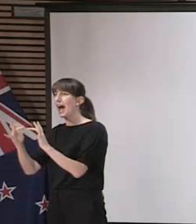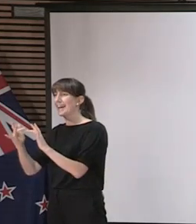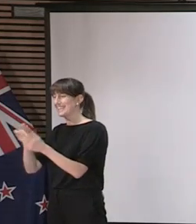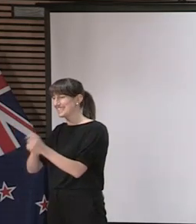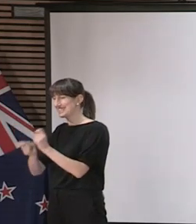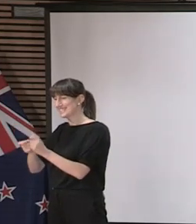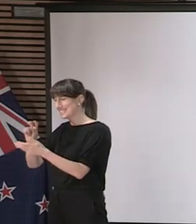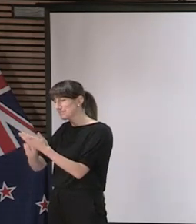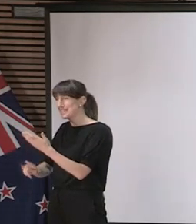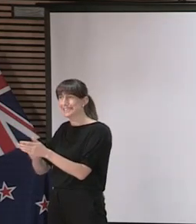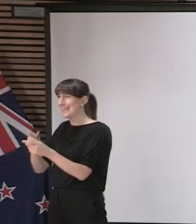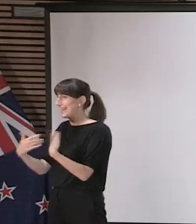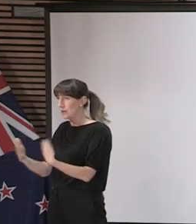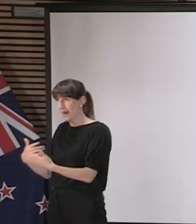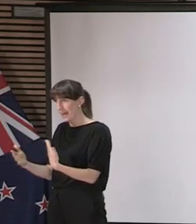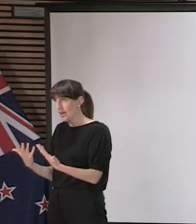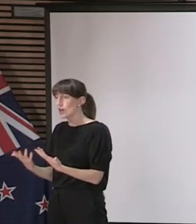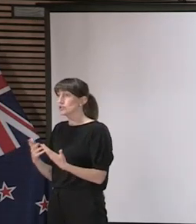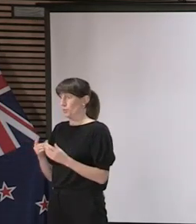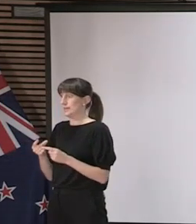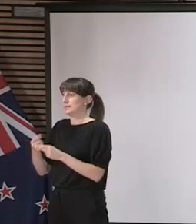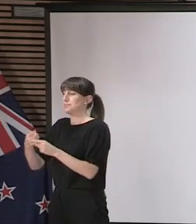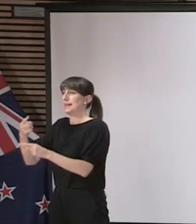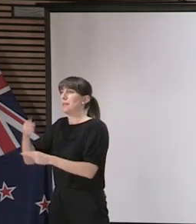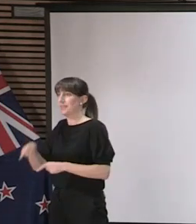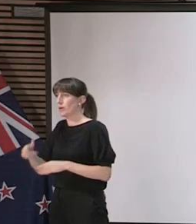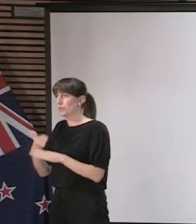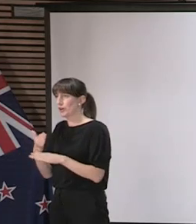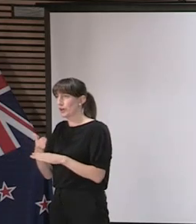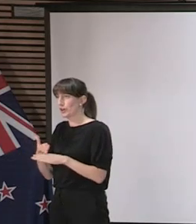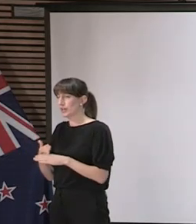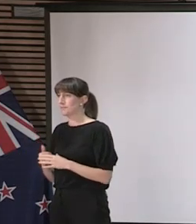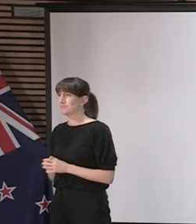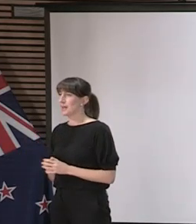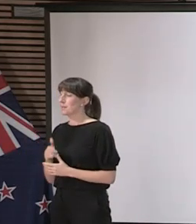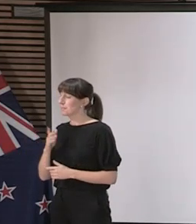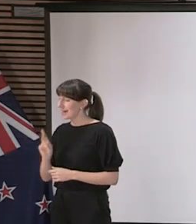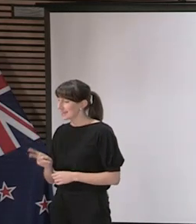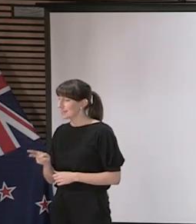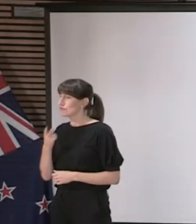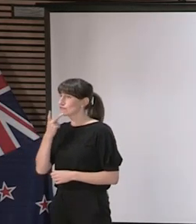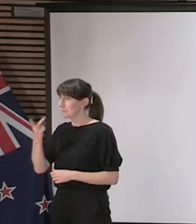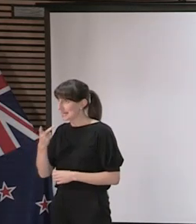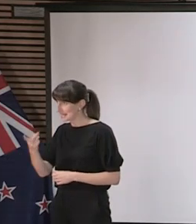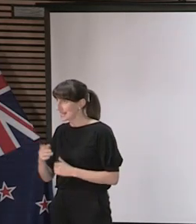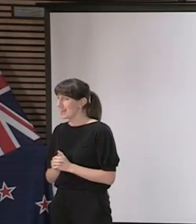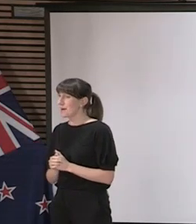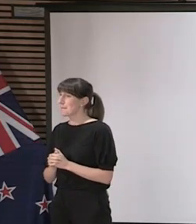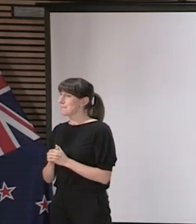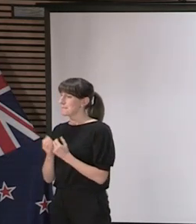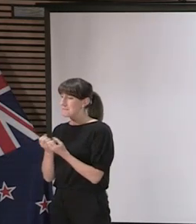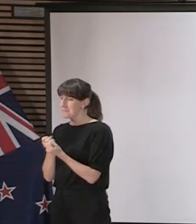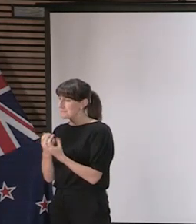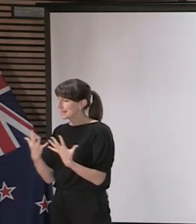assessment taking place, and NZQA is leaning very heavily into that. But again, I do want to reiterate that many students will